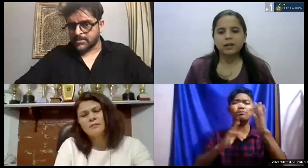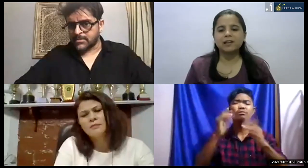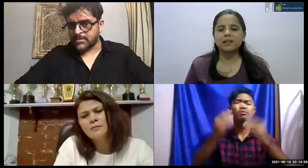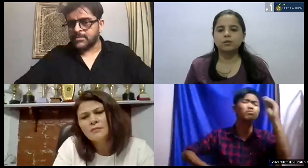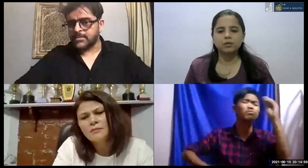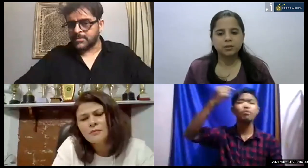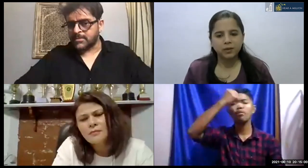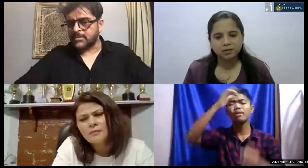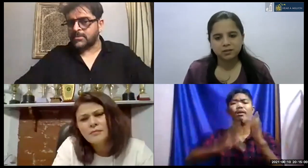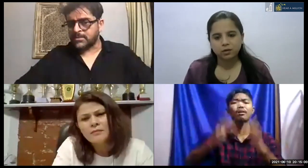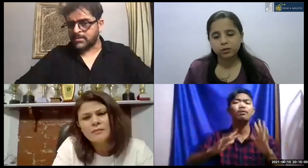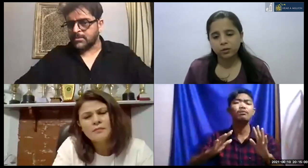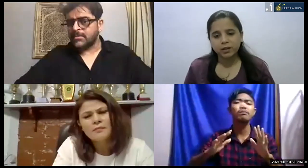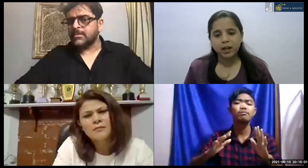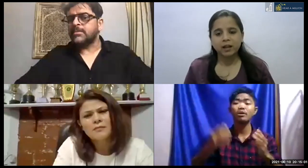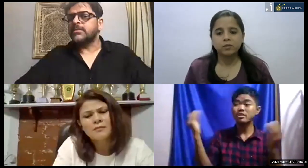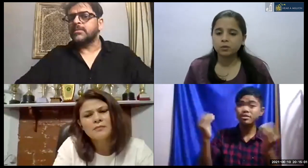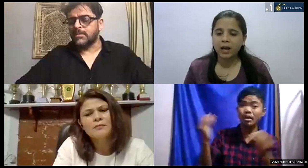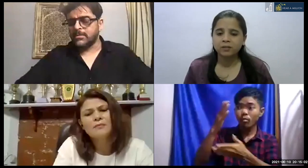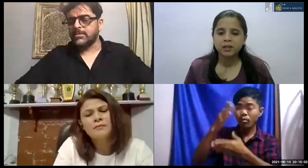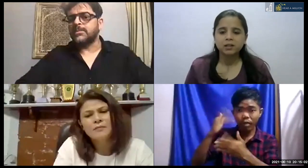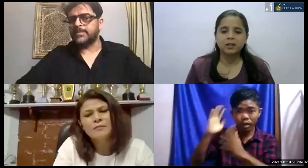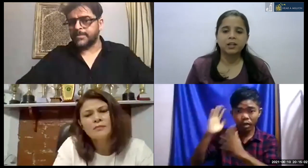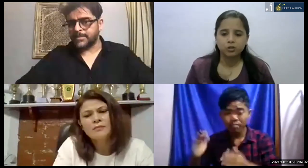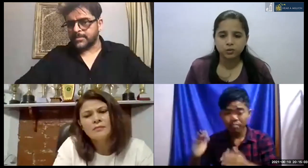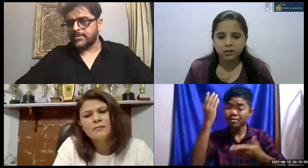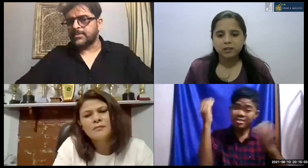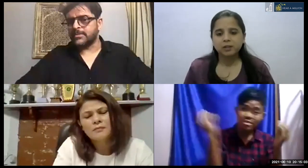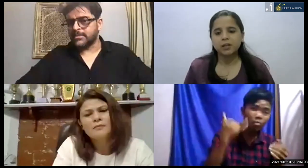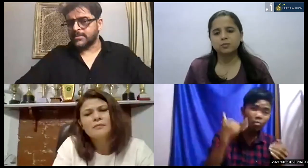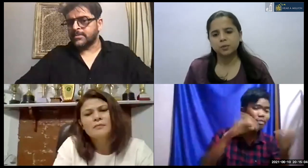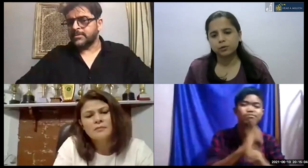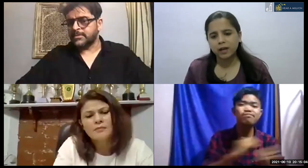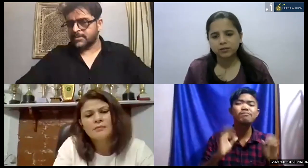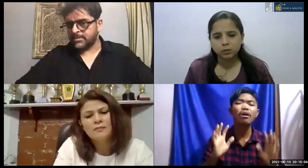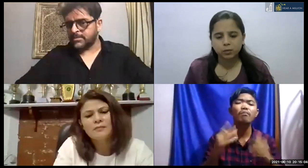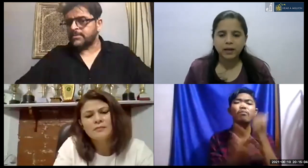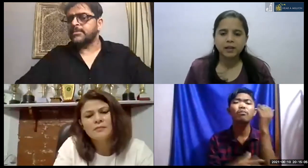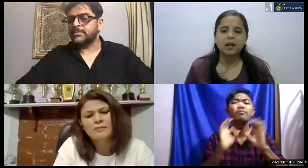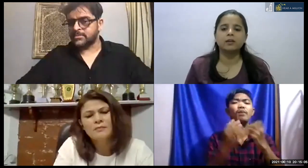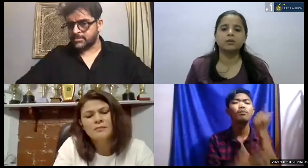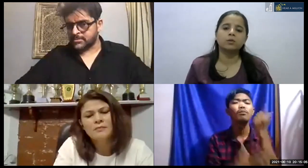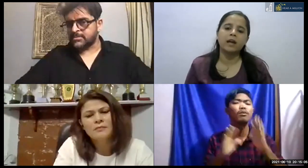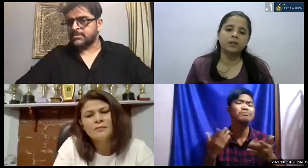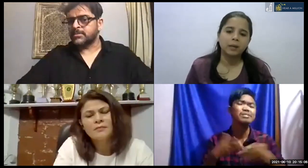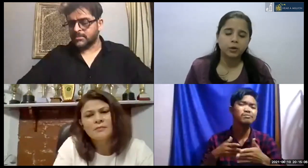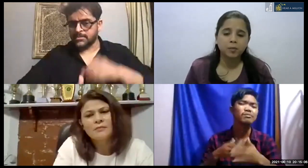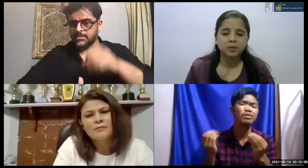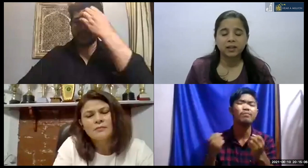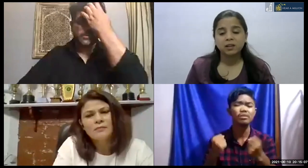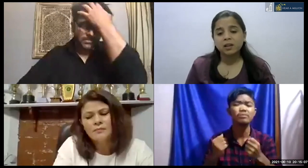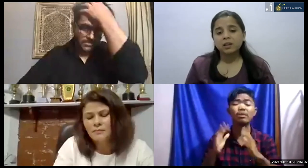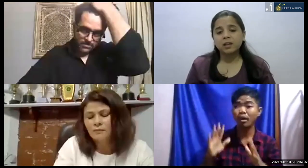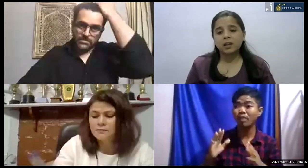So in online classes, the experience is not good, and we do have the internet issues. Sometimes people don't have the mobile and don't have the